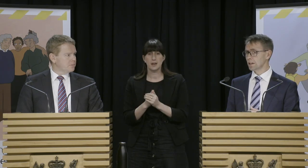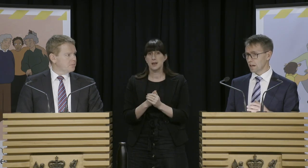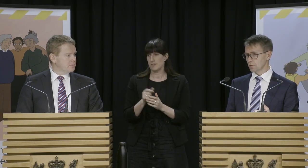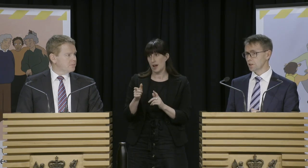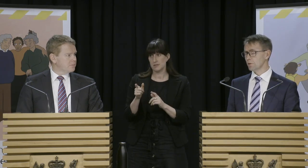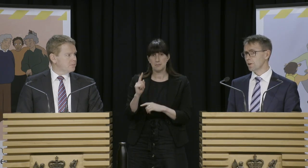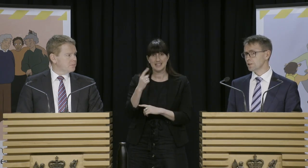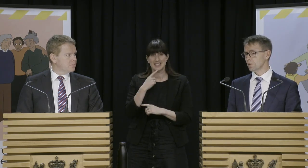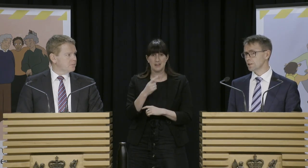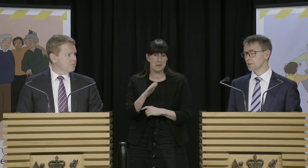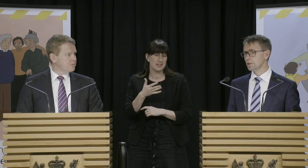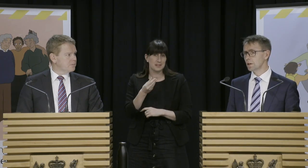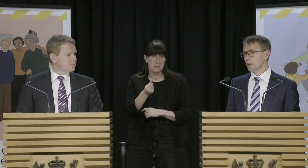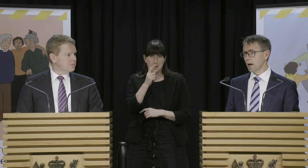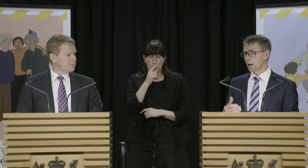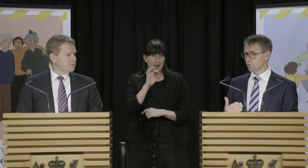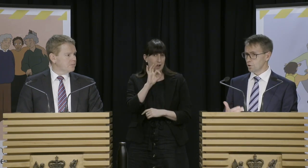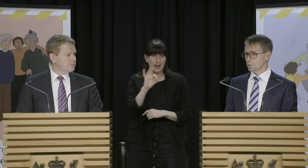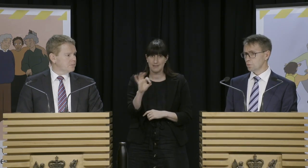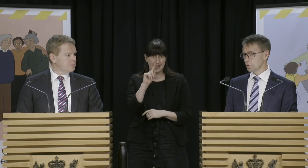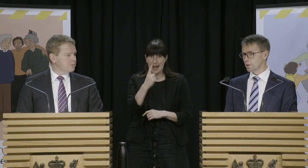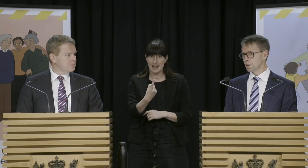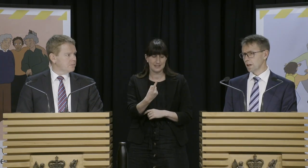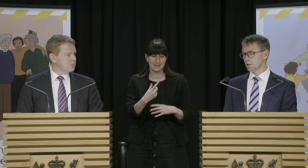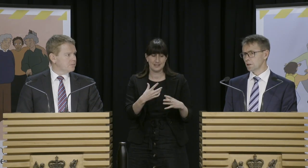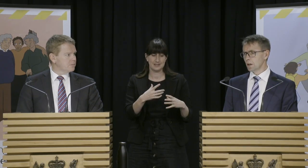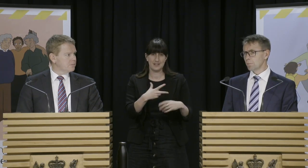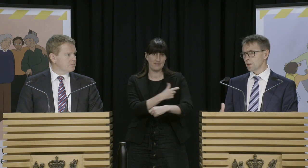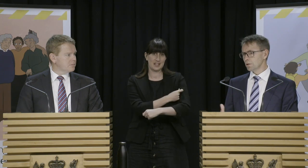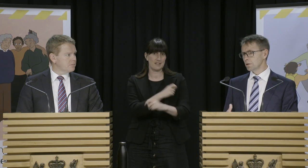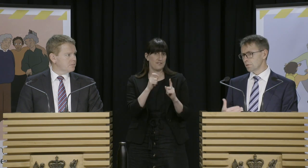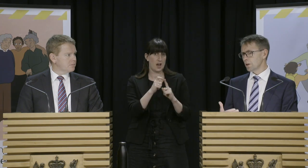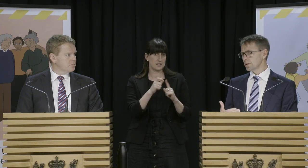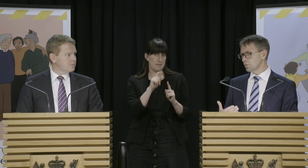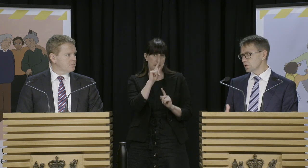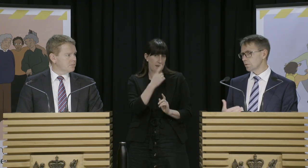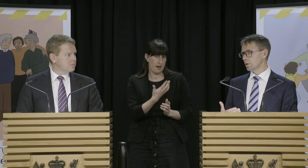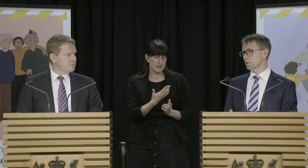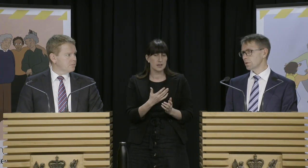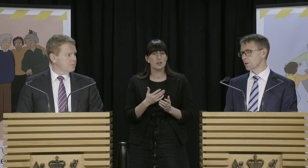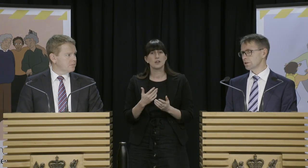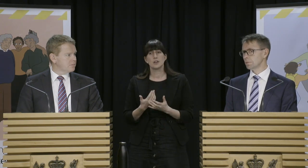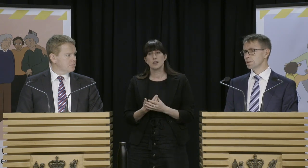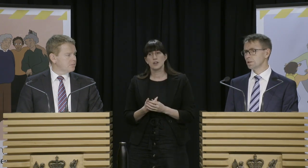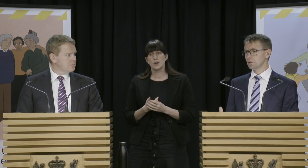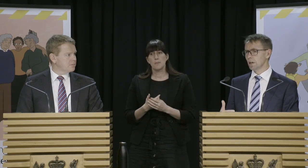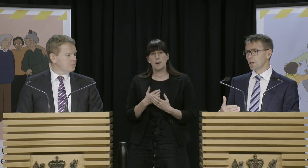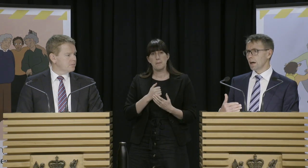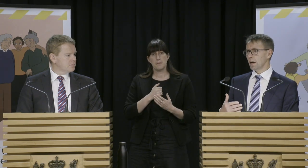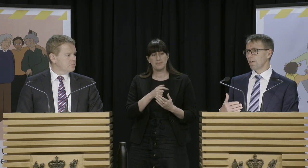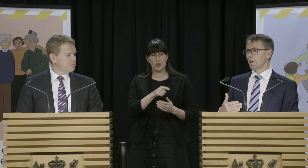reason, can't receive the Pfizer vaccine, for whom it would be indicated. But their advice also, preliminary advice to me, is